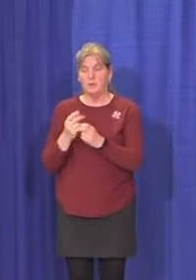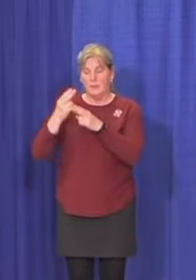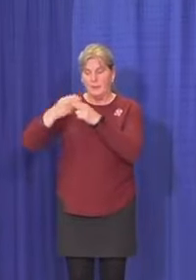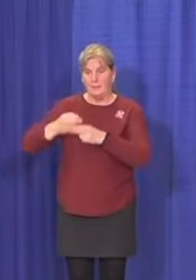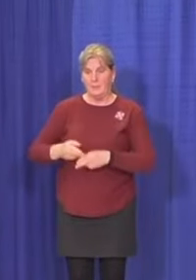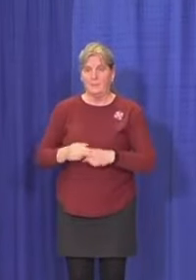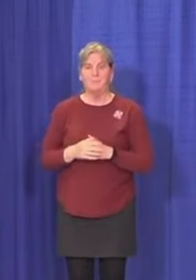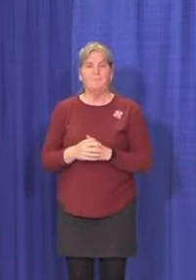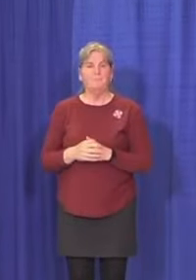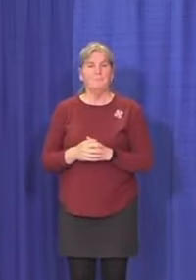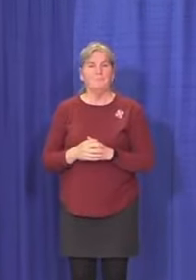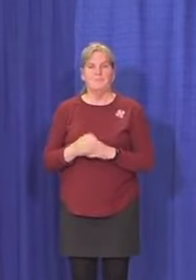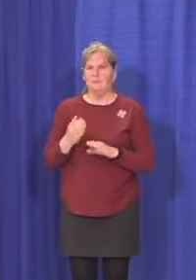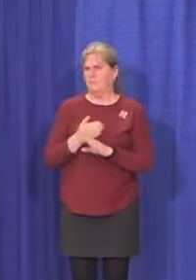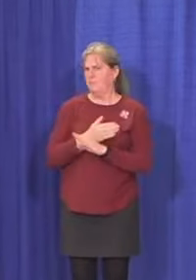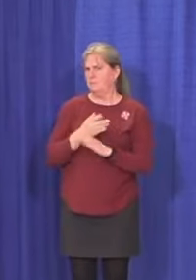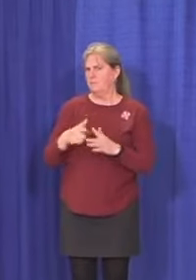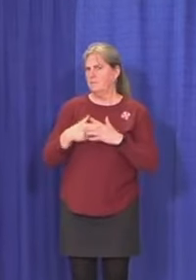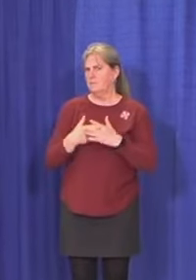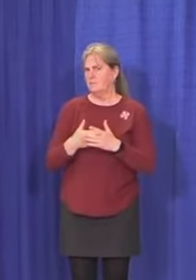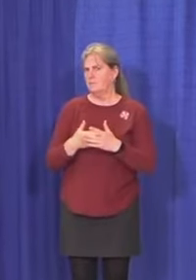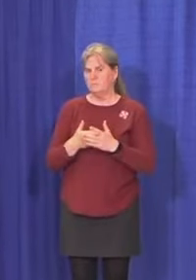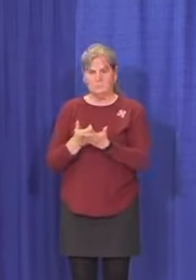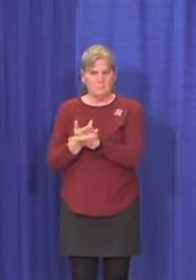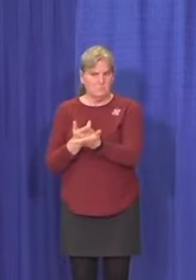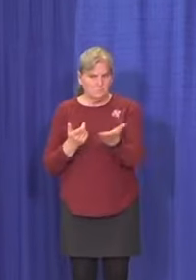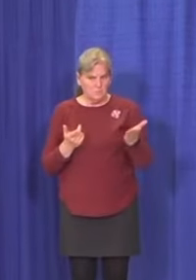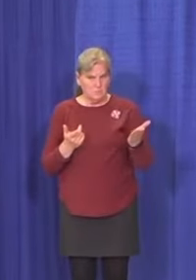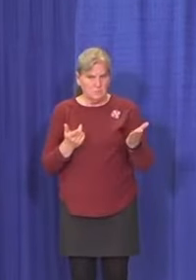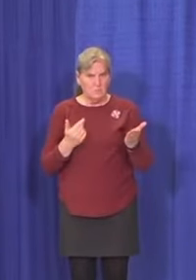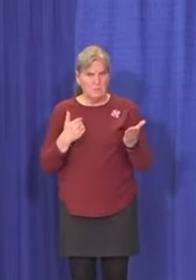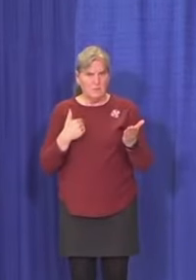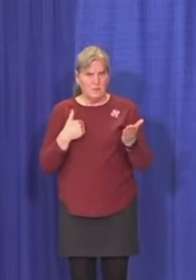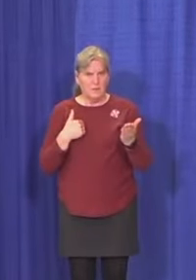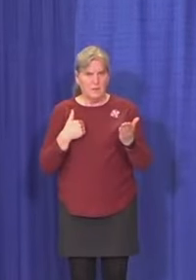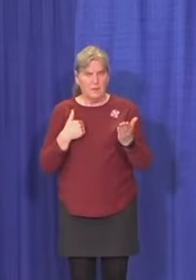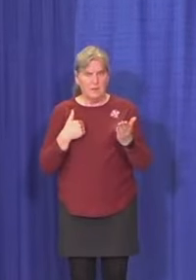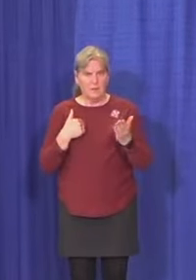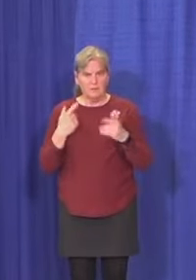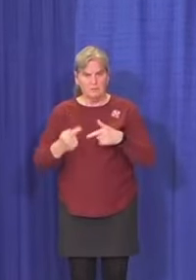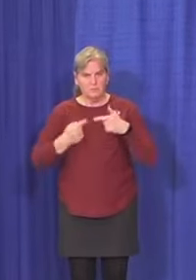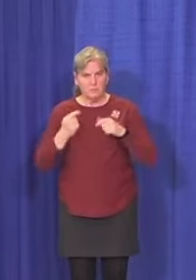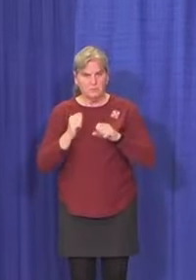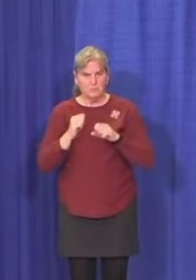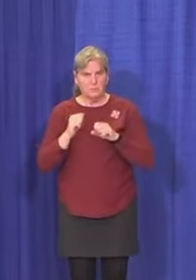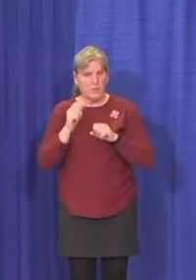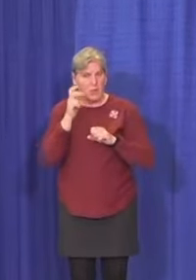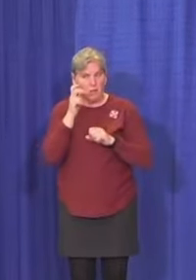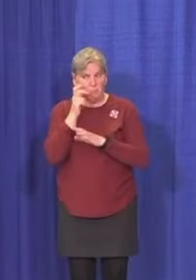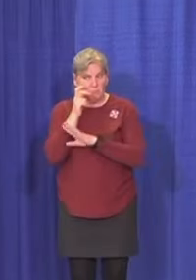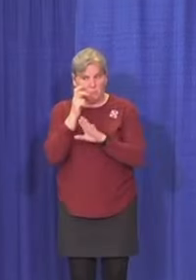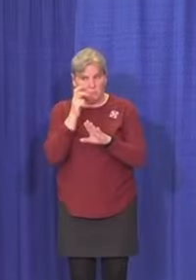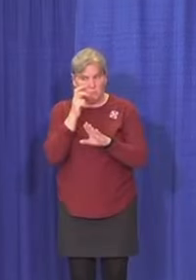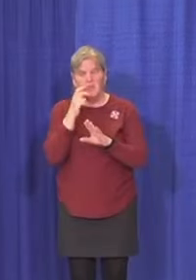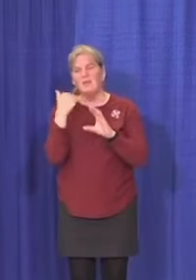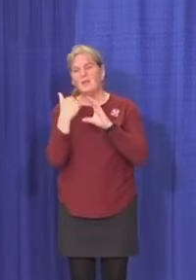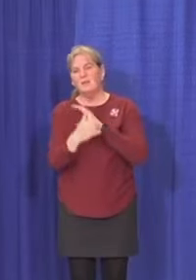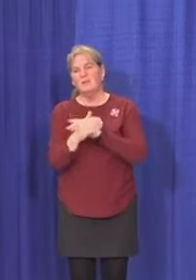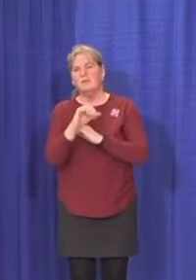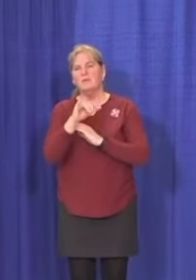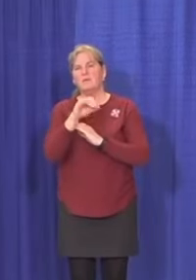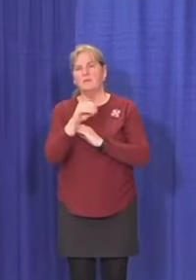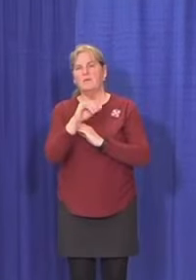name. Before we begin, if any of the reporters are having difficulty hearing, please email